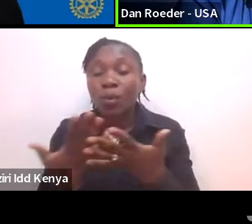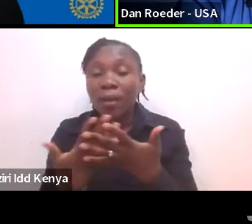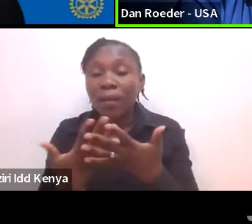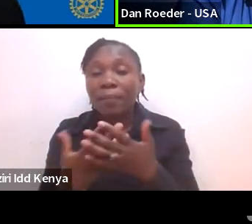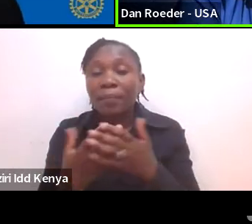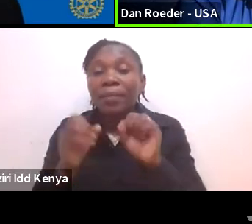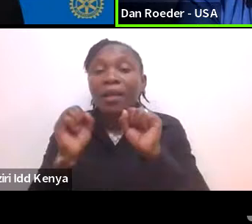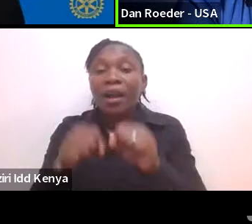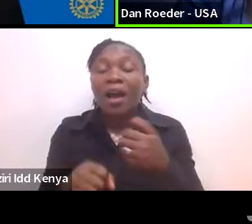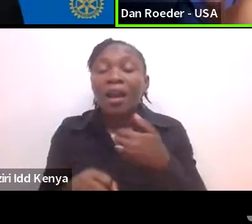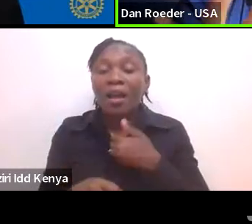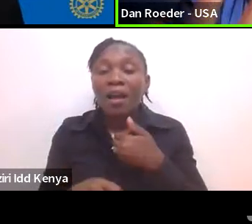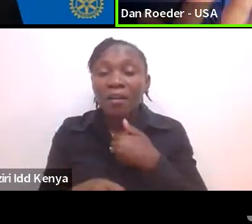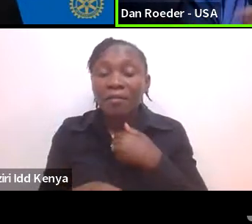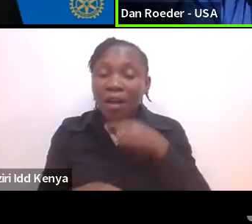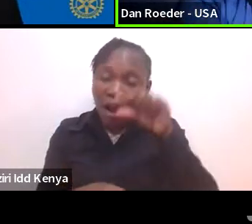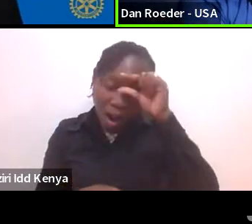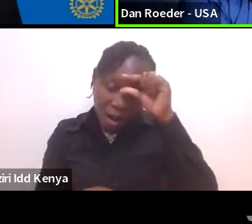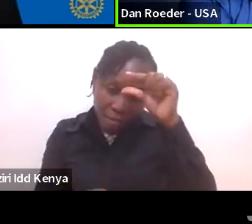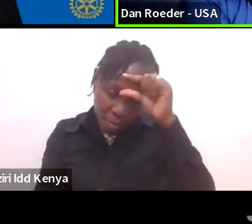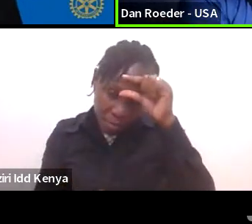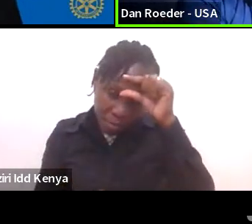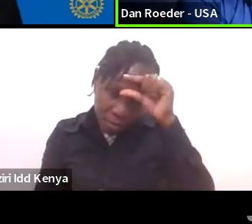have the governments